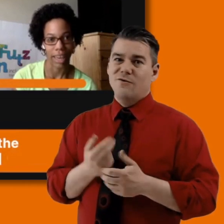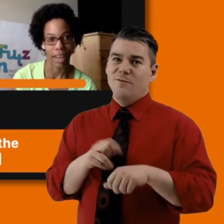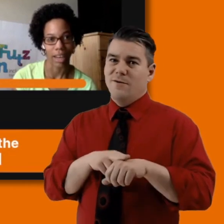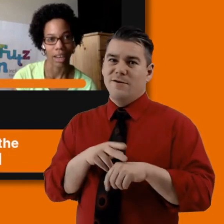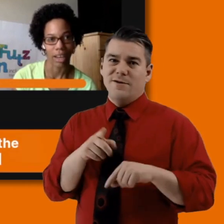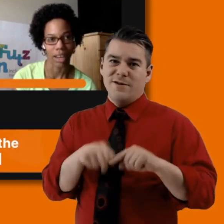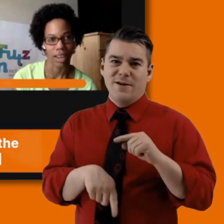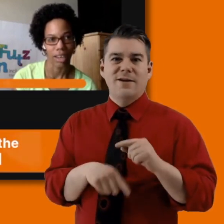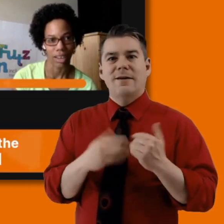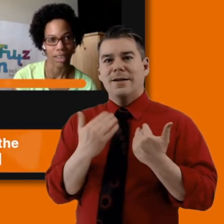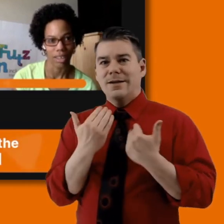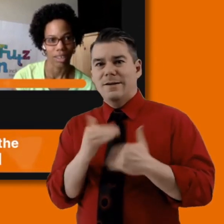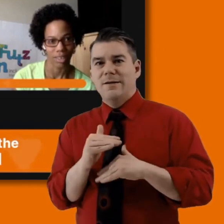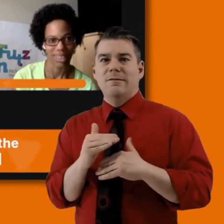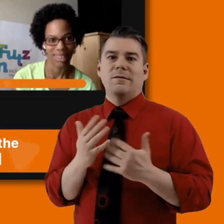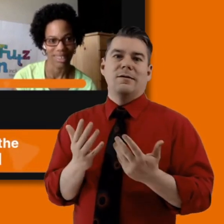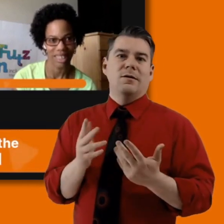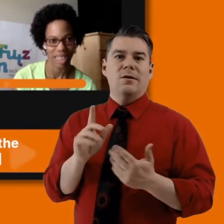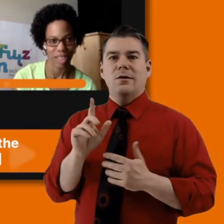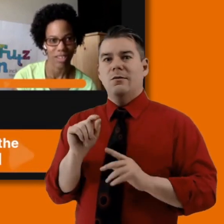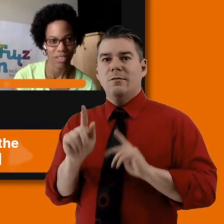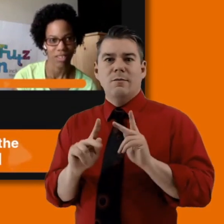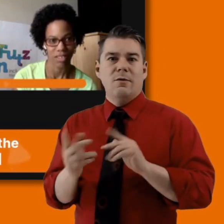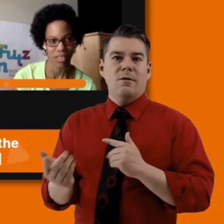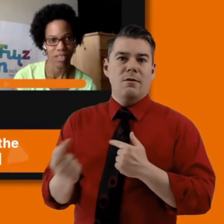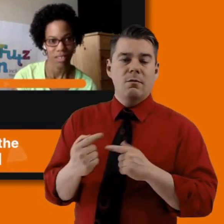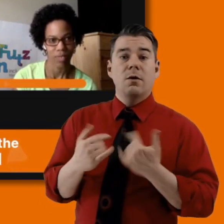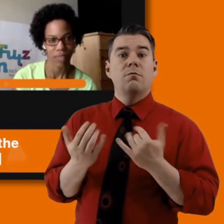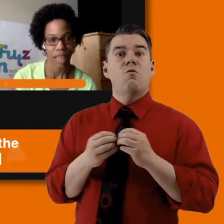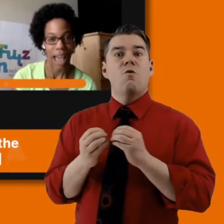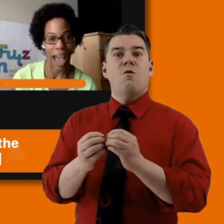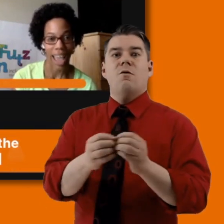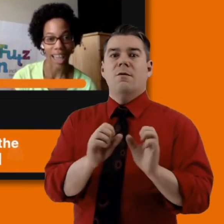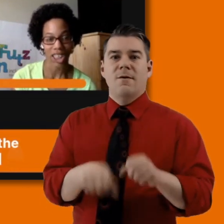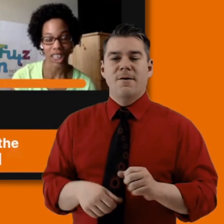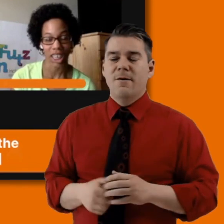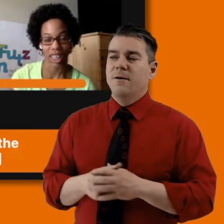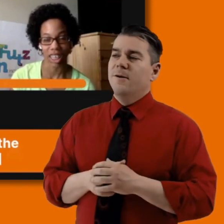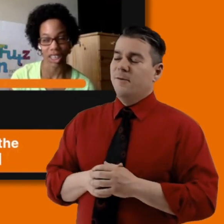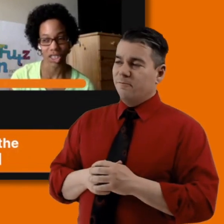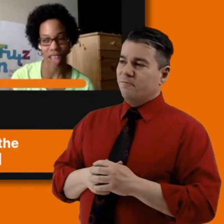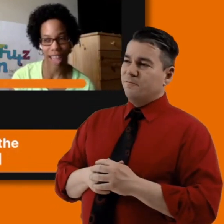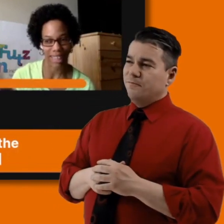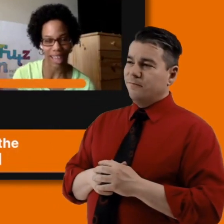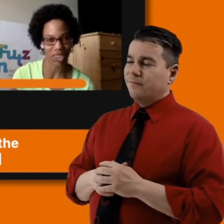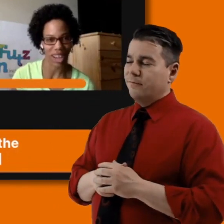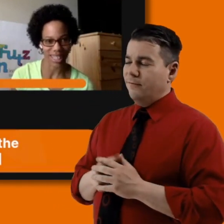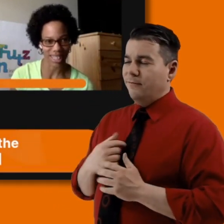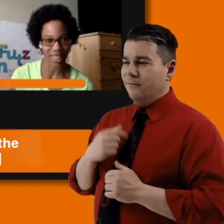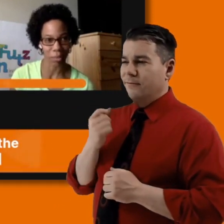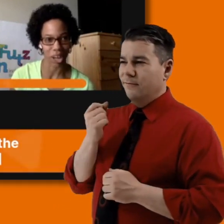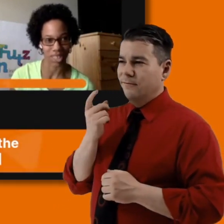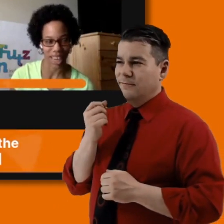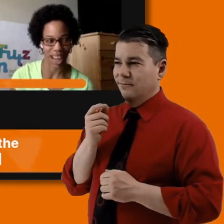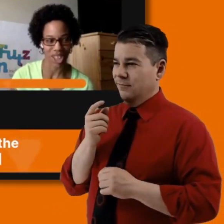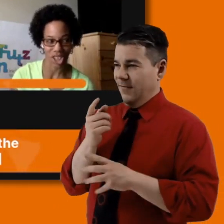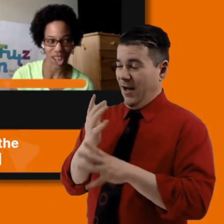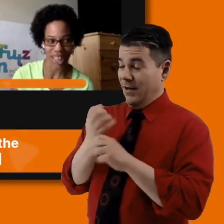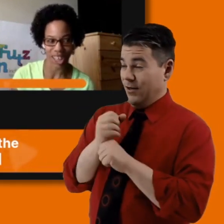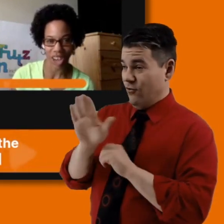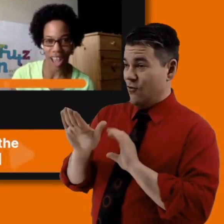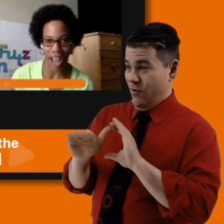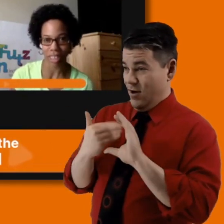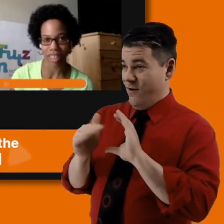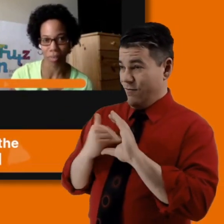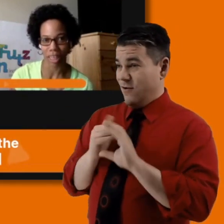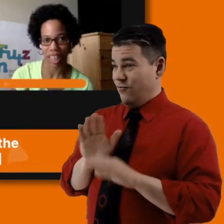Normally we'd have a live event, maybe 20 people would come. I get you guys emailed, and I saw